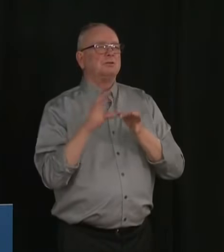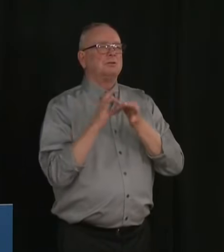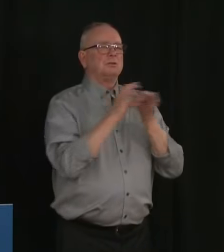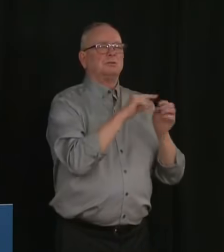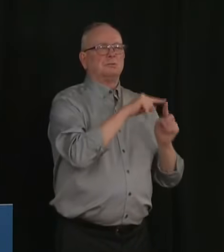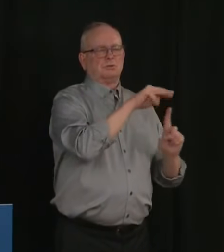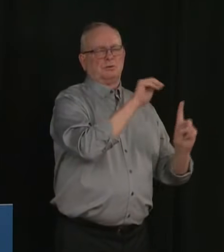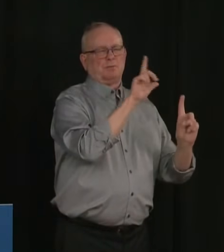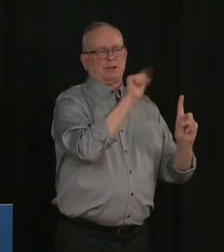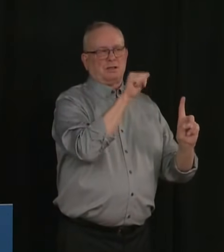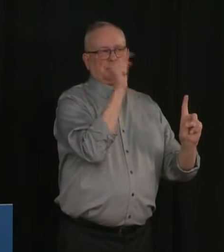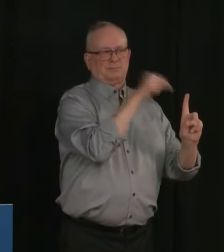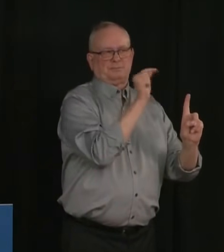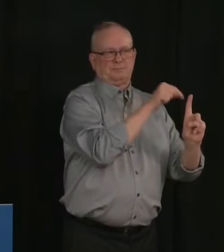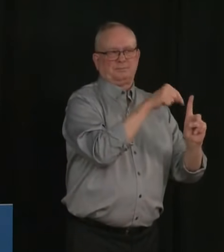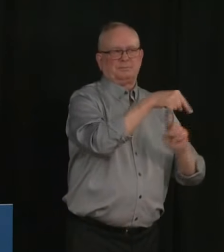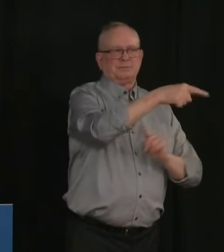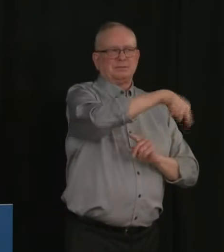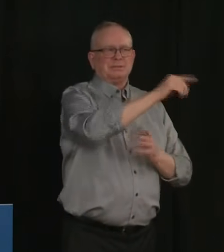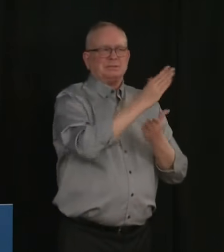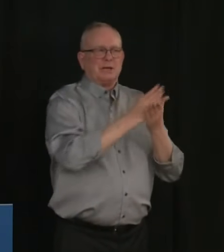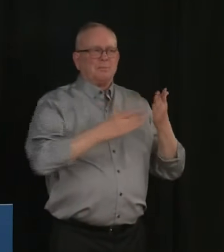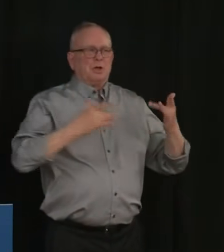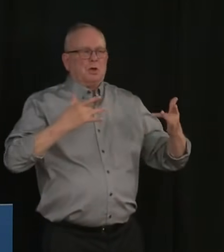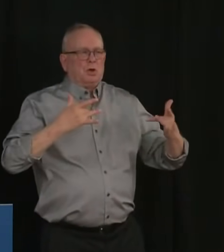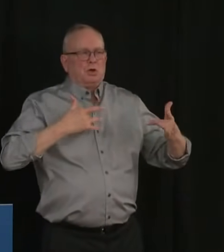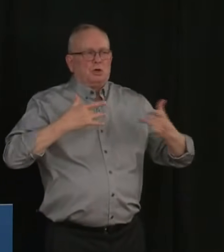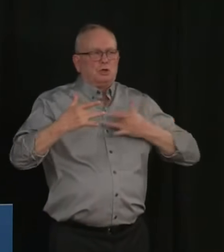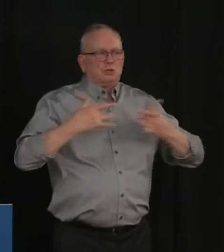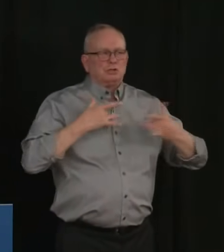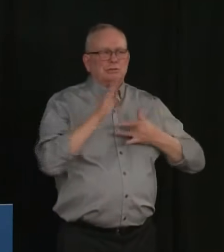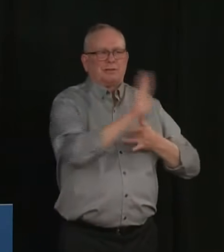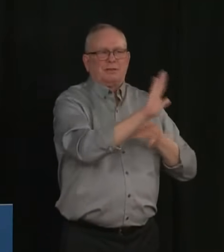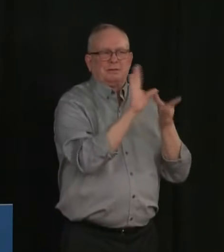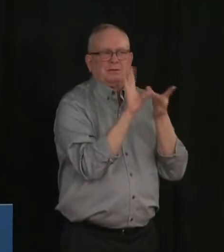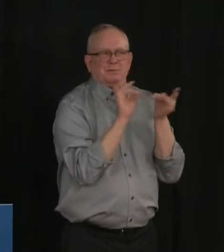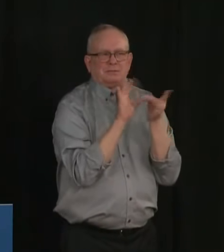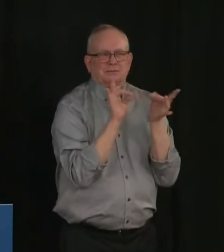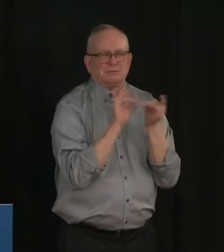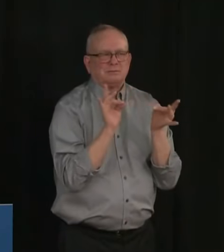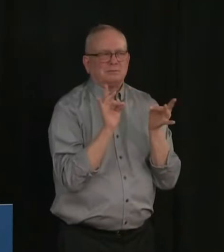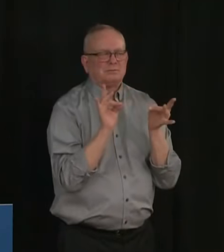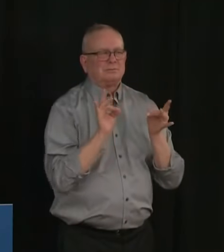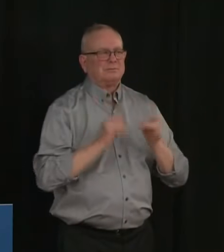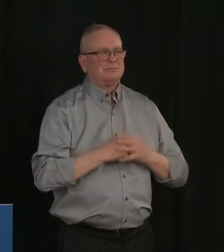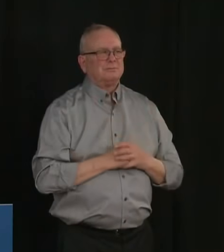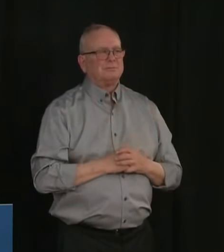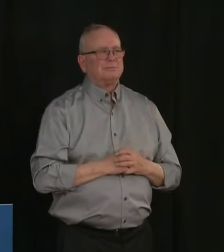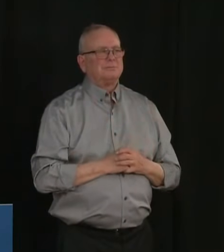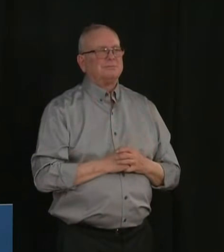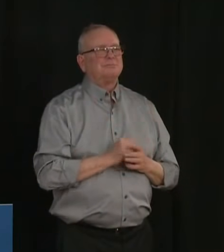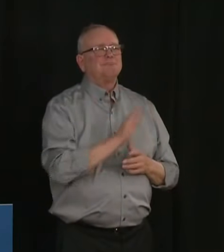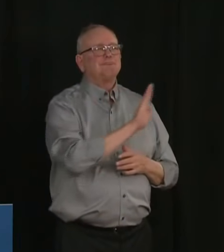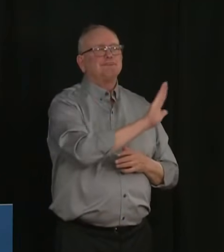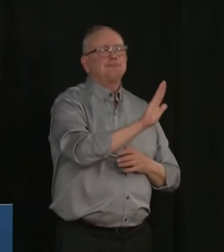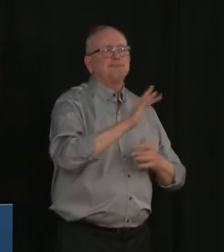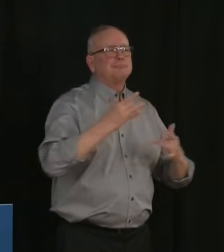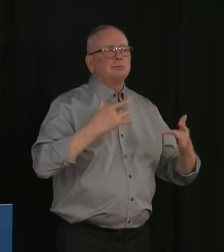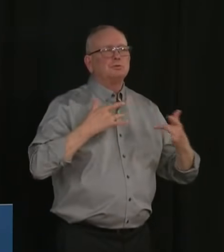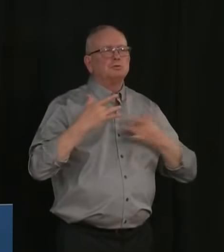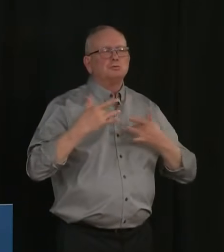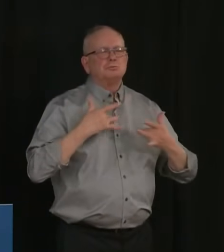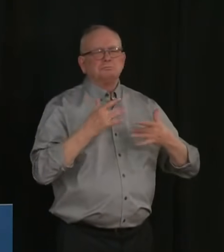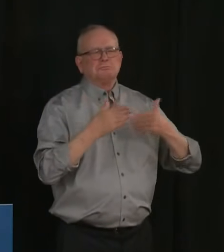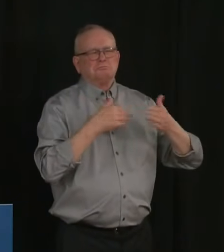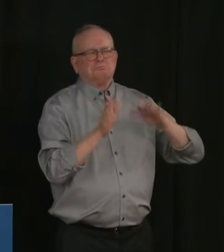concerns about some of the health measures that were coming in. Whatever their motivations and the reasons for those concerns, do you have